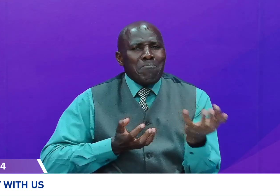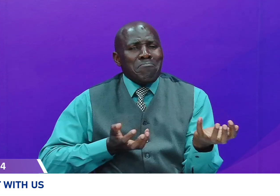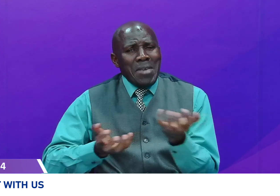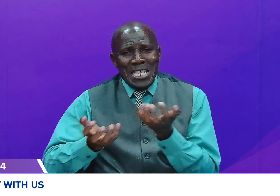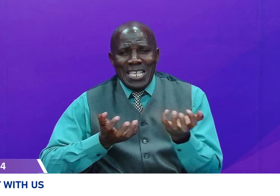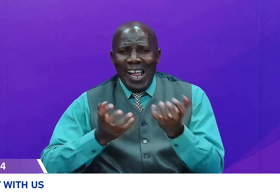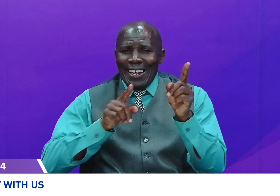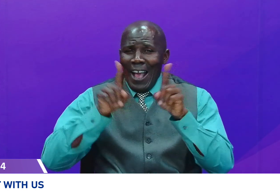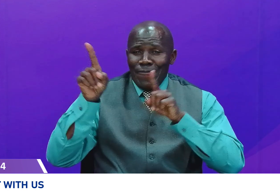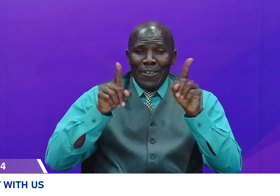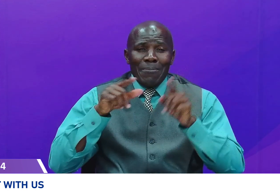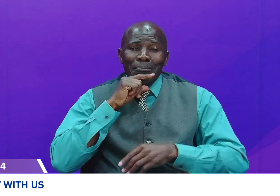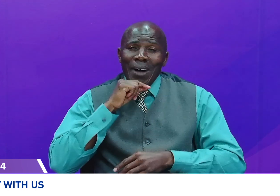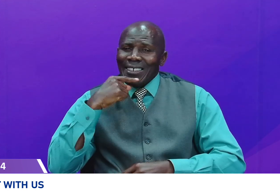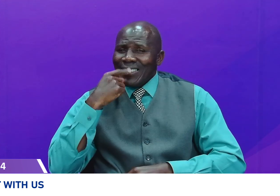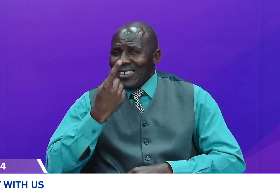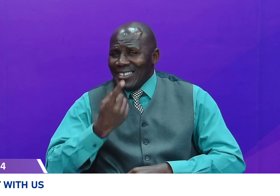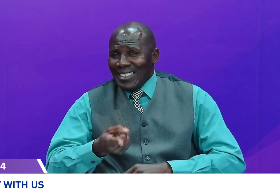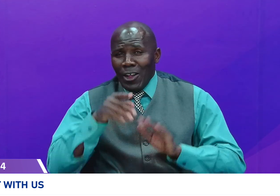to support business ventures.